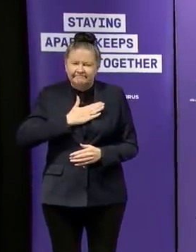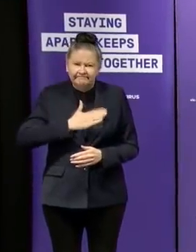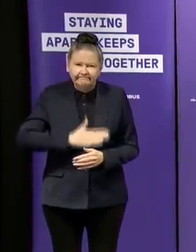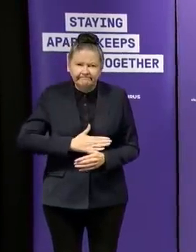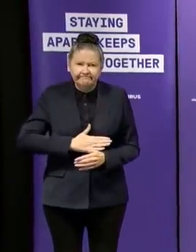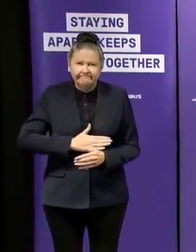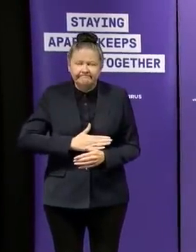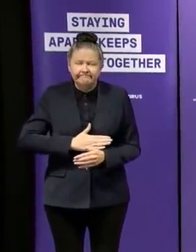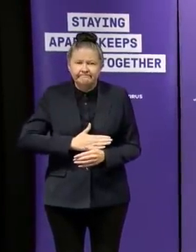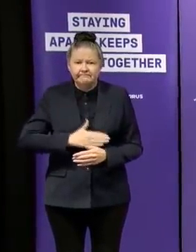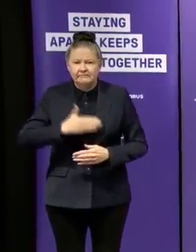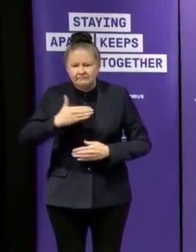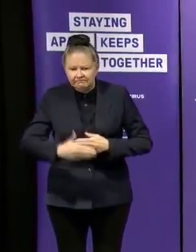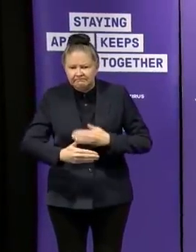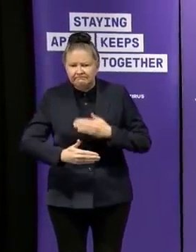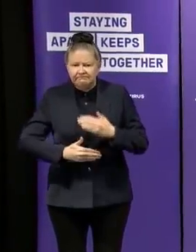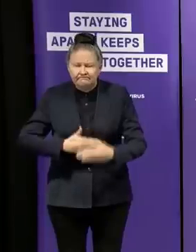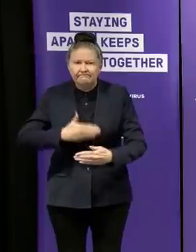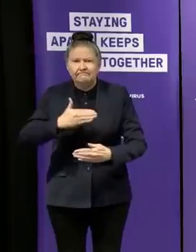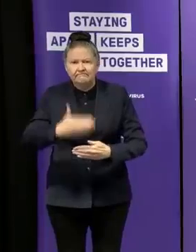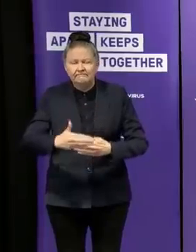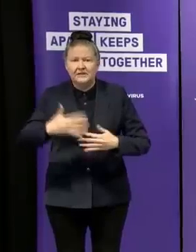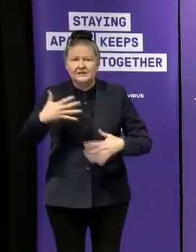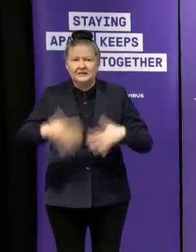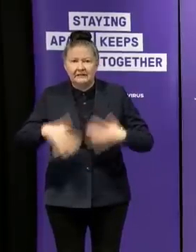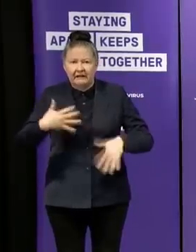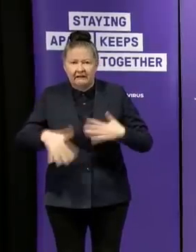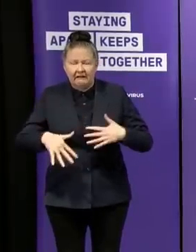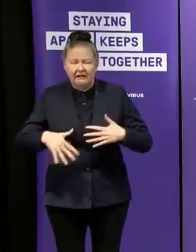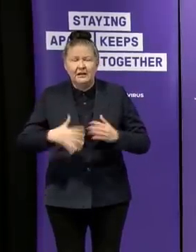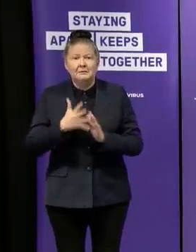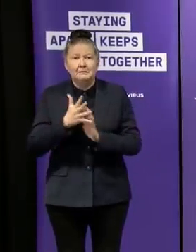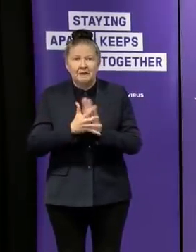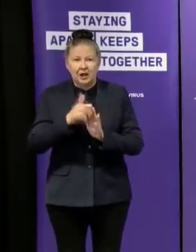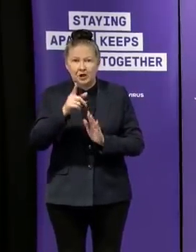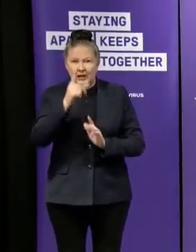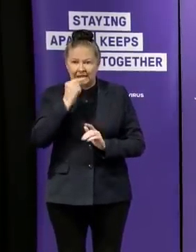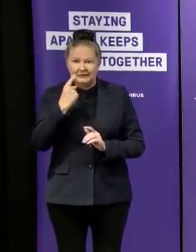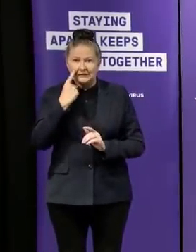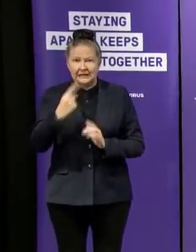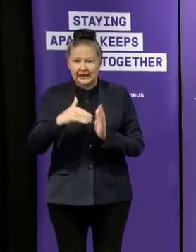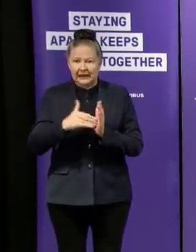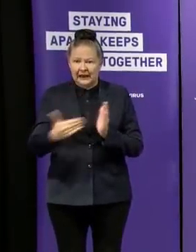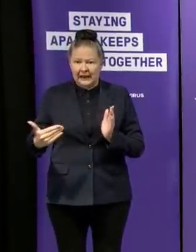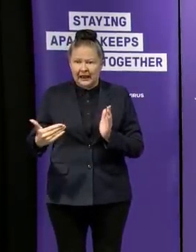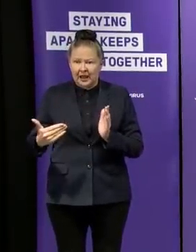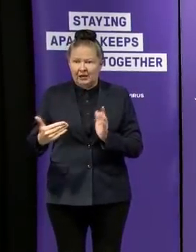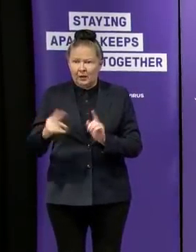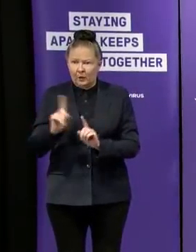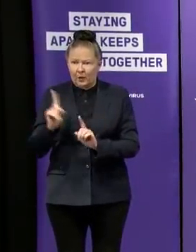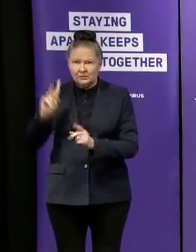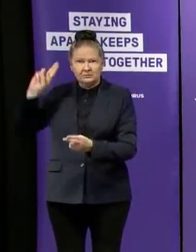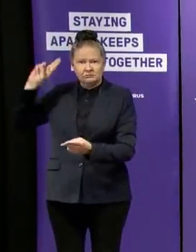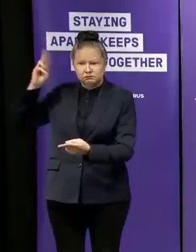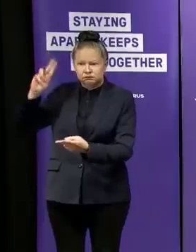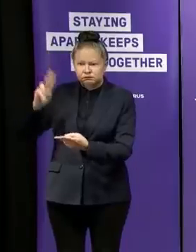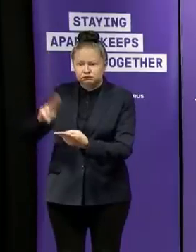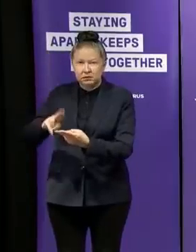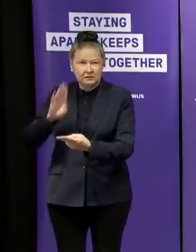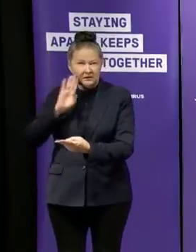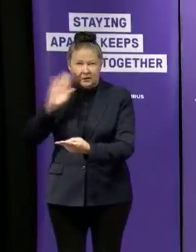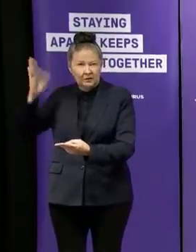extraordinary burden has allowed us to see the results of the last few months, from that record high of